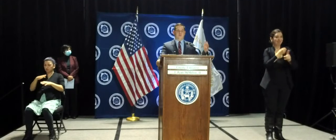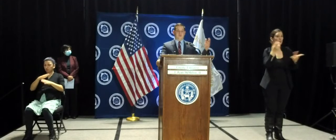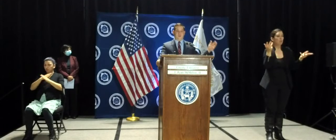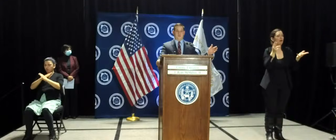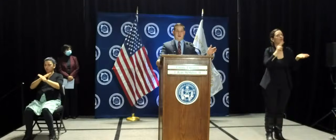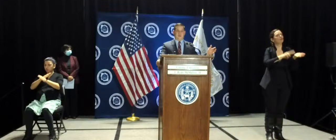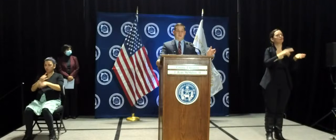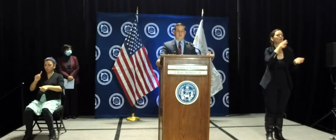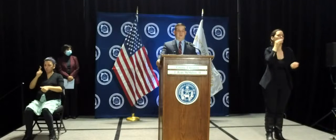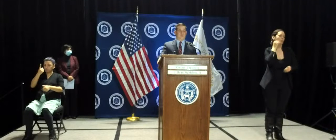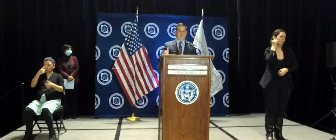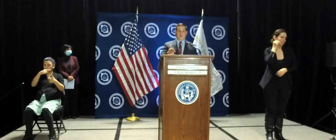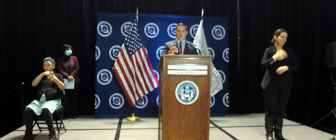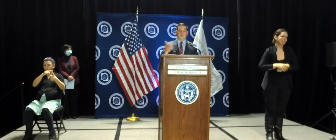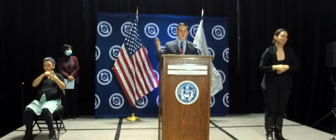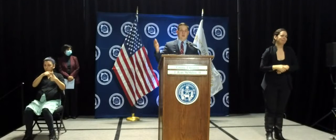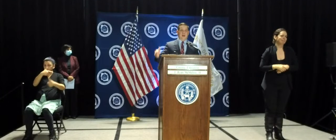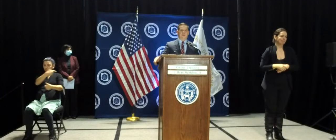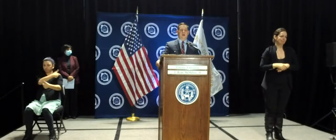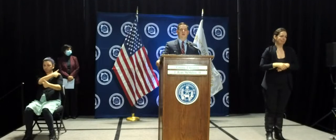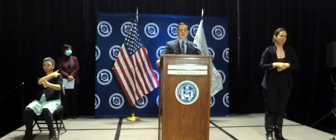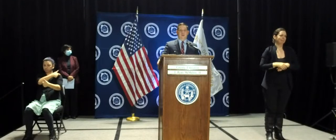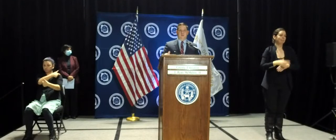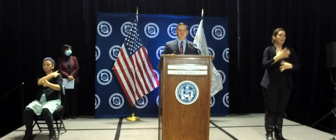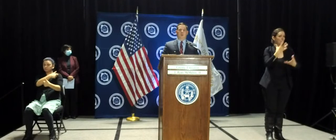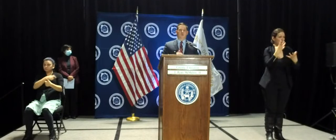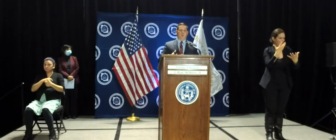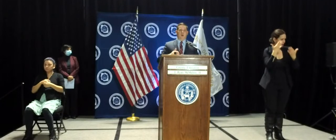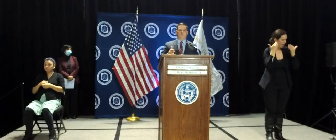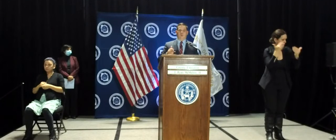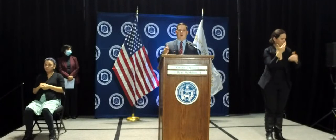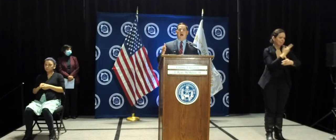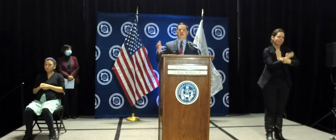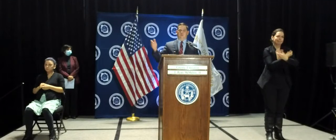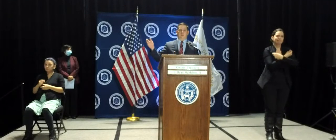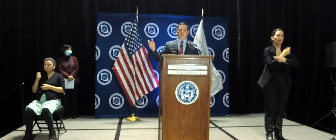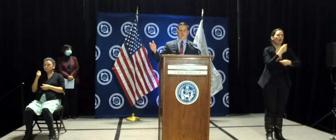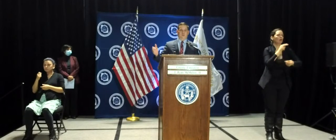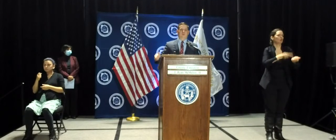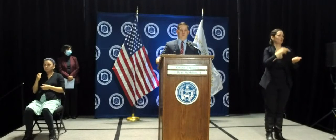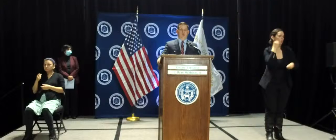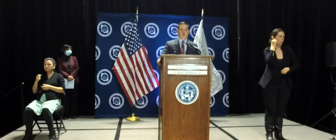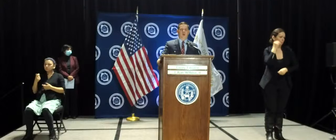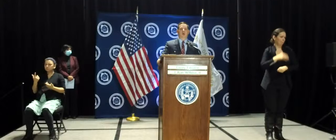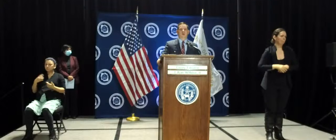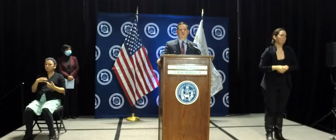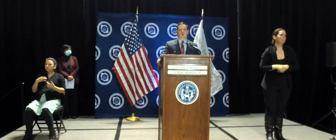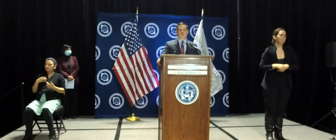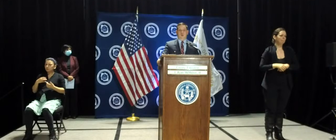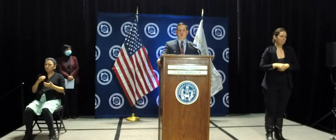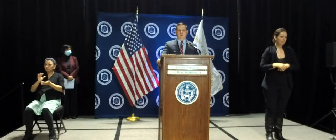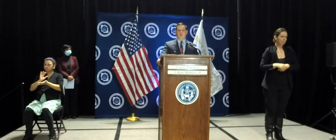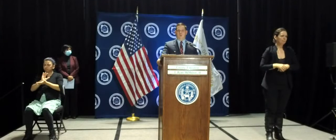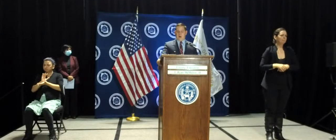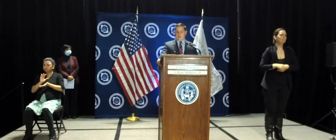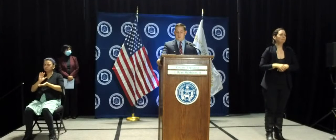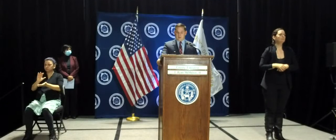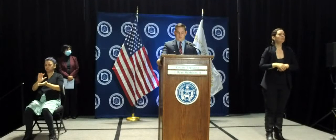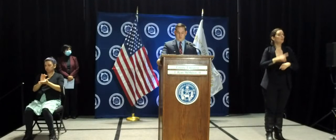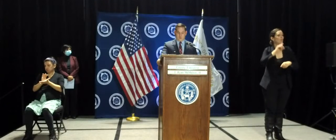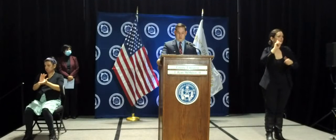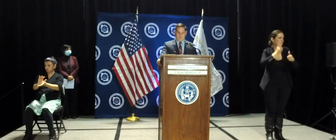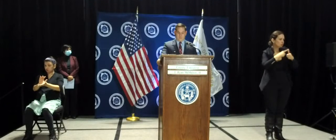number of these folks got vaccinated, of course an individual can opt out. This bodes well for our hospital numbers in the future. So certainly we